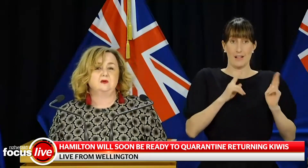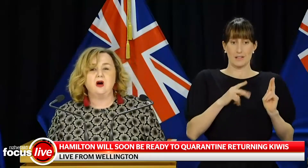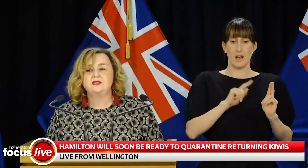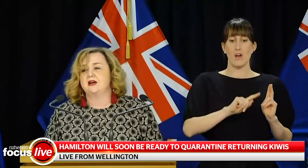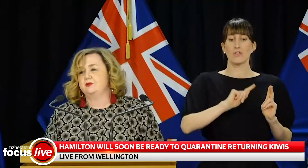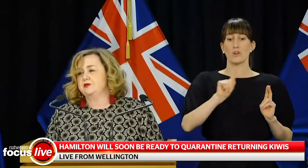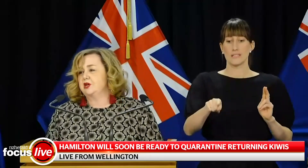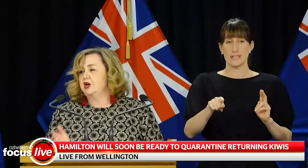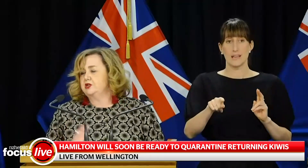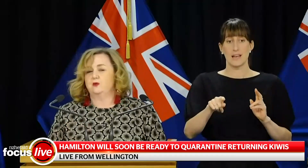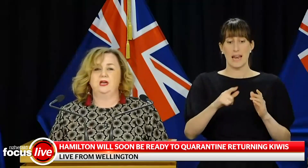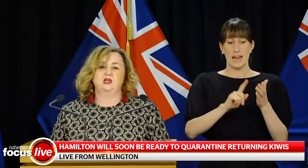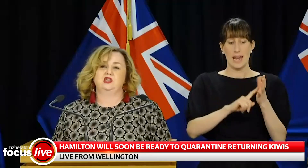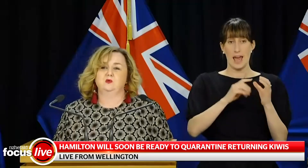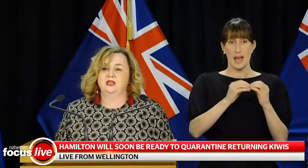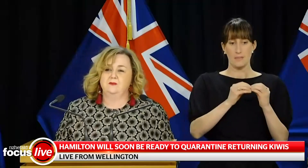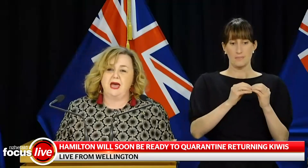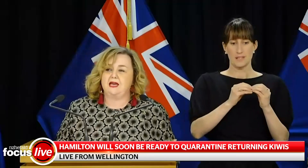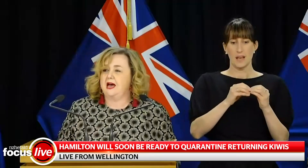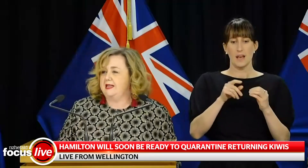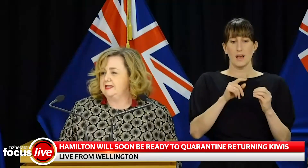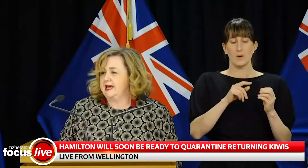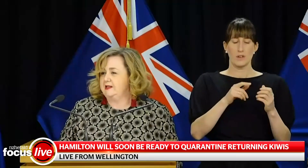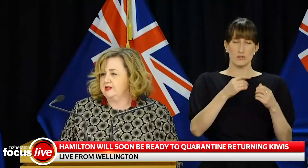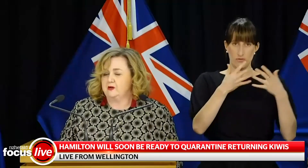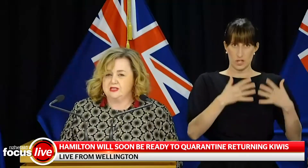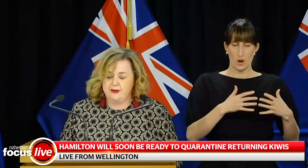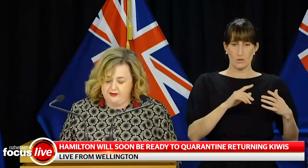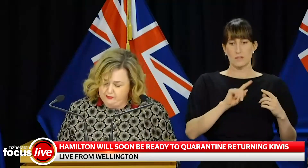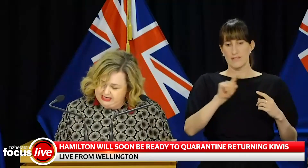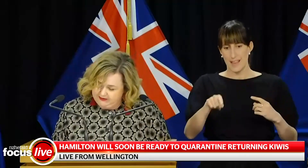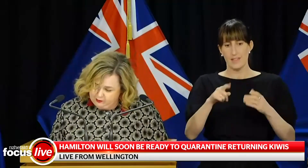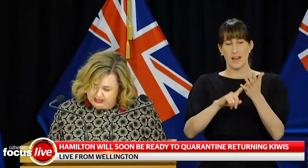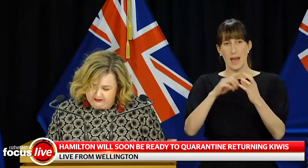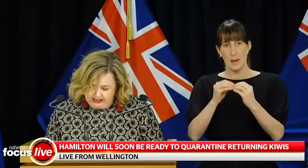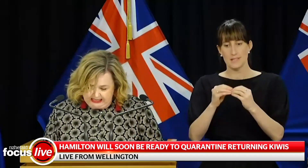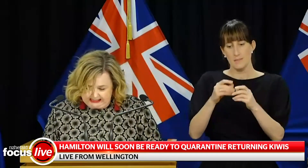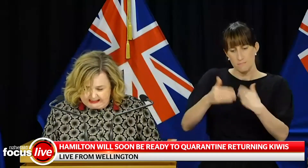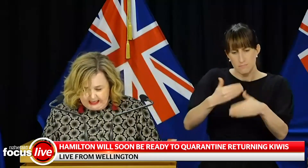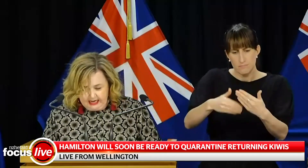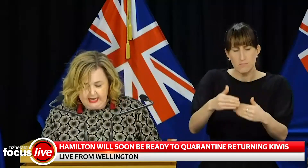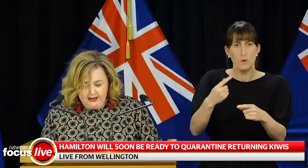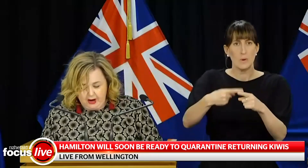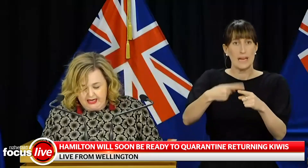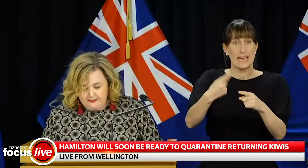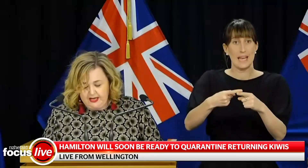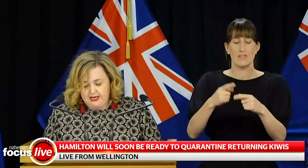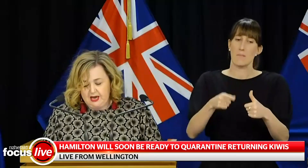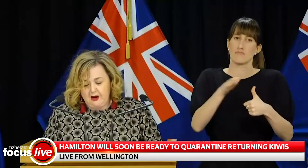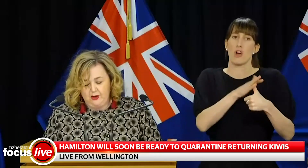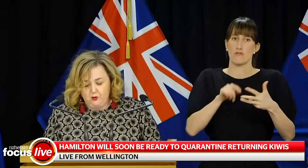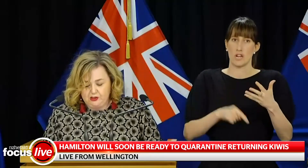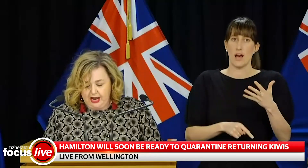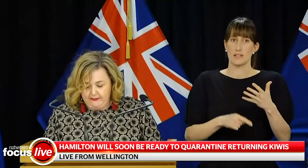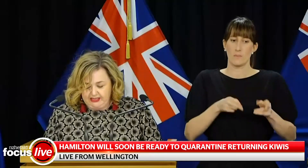those day 12 samples, so we can ensure they're back and the results are back for day 14 release. By next